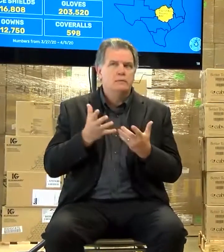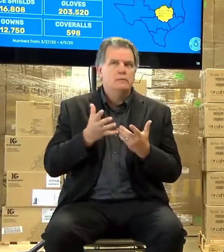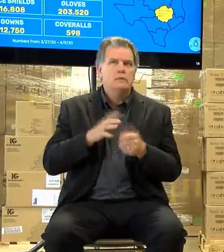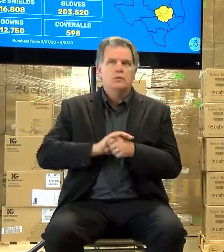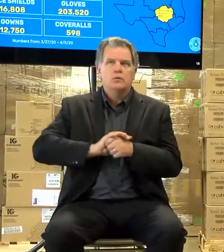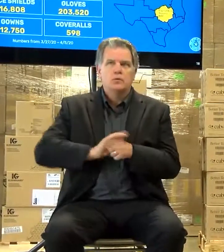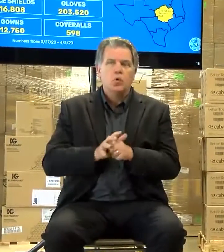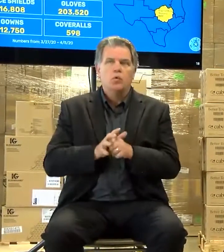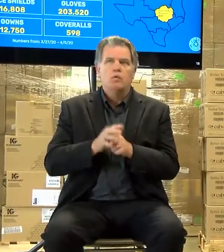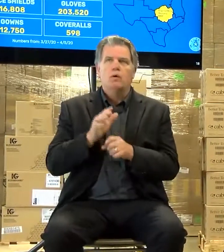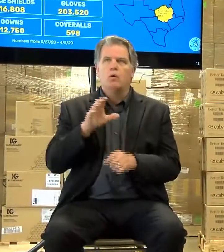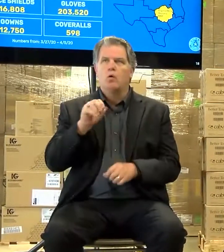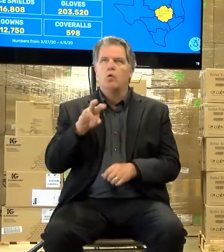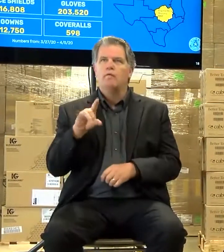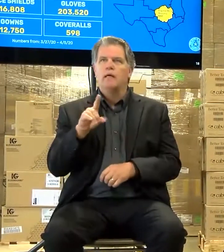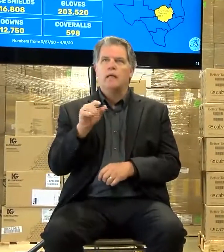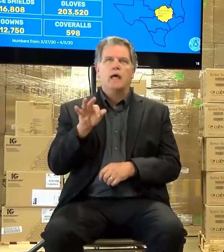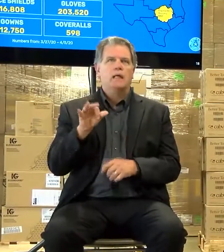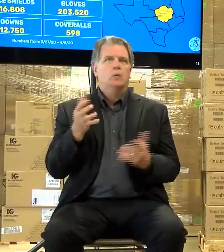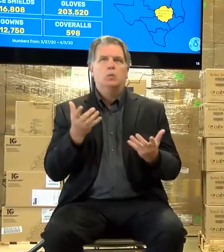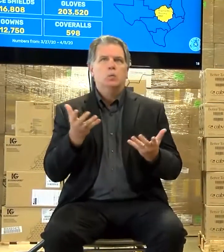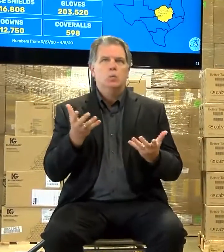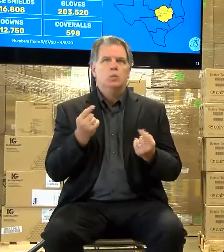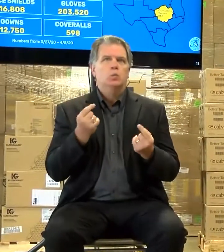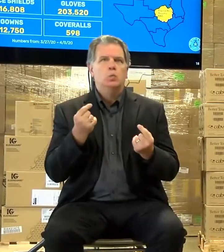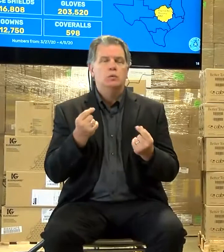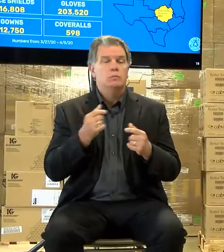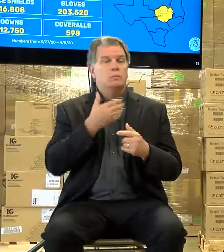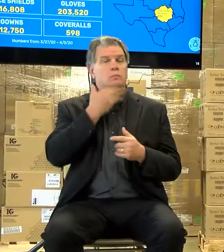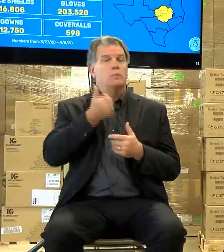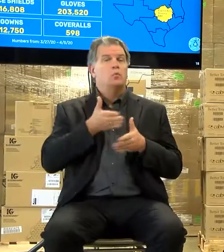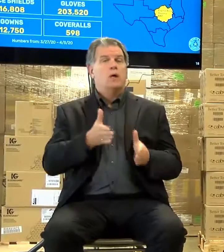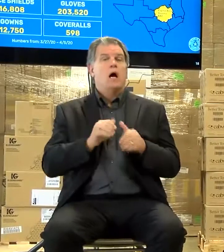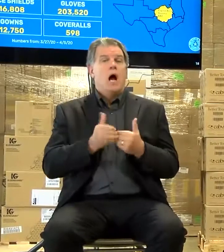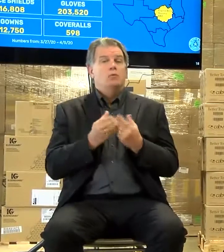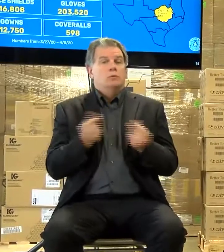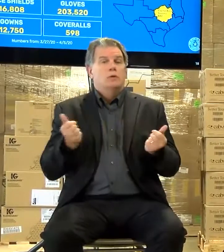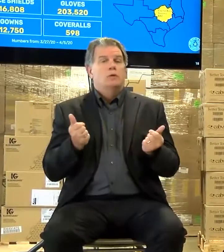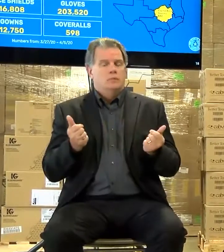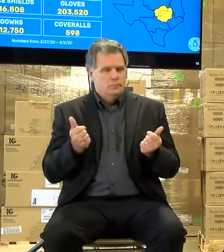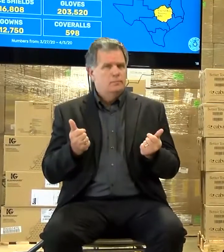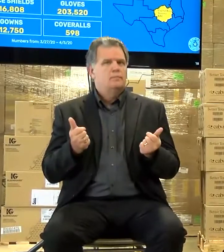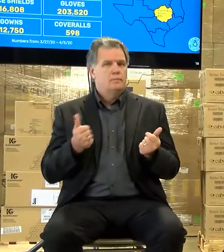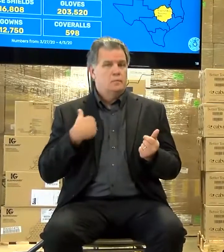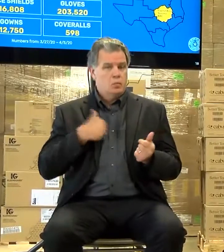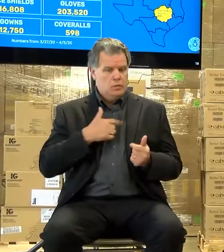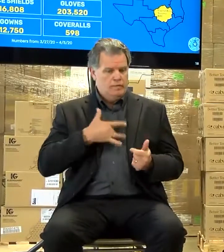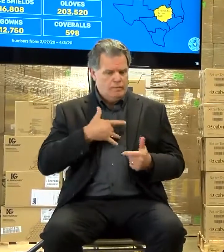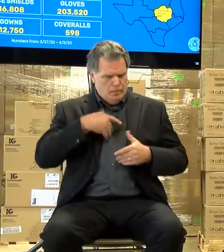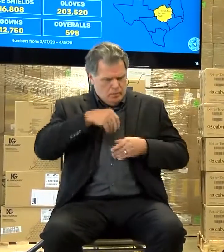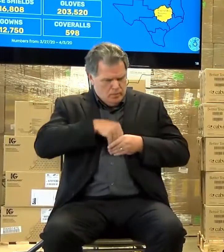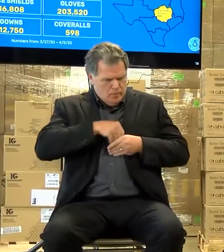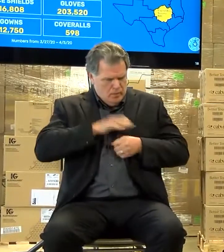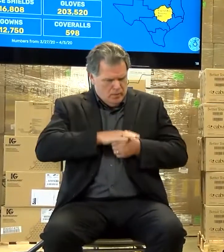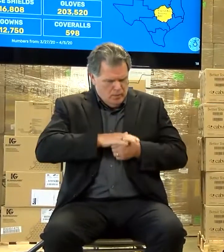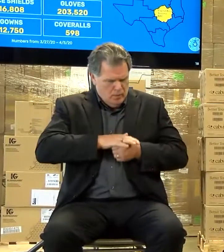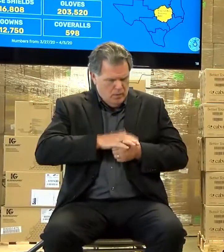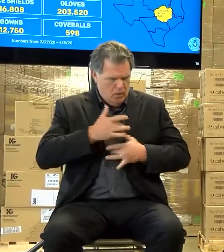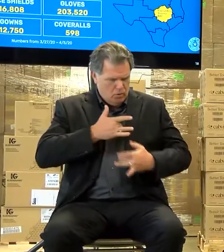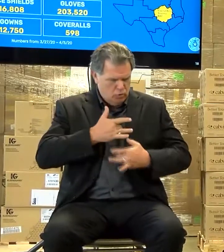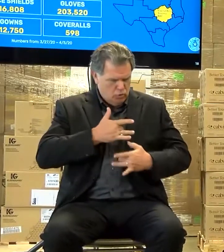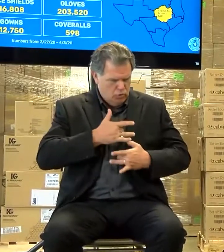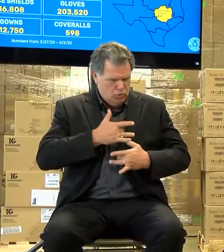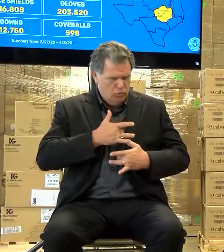COVID-19. But the way we can successfully deal with it is to take the concern that we have and turn it into